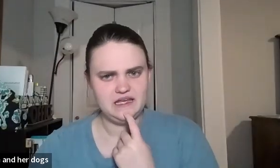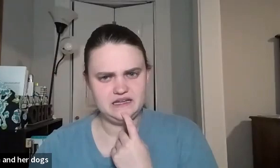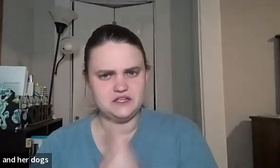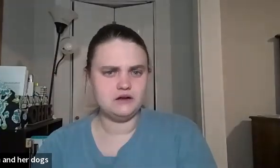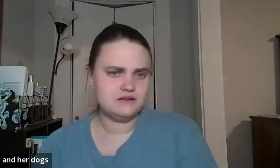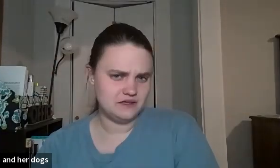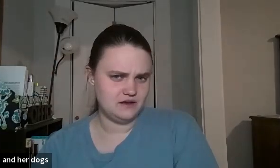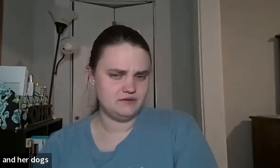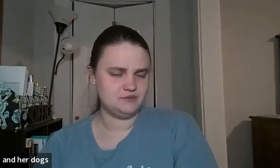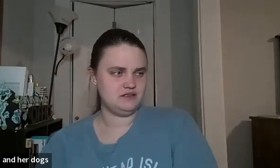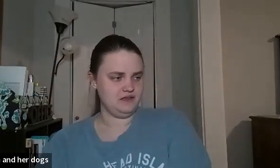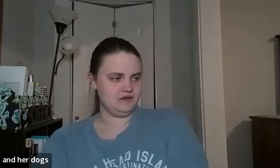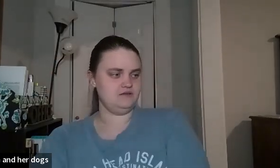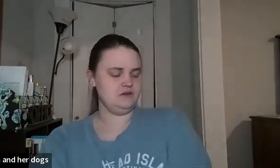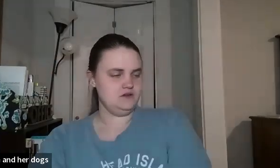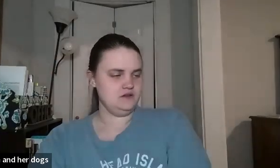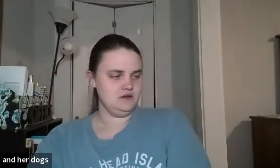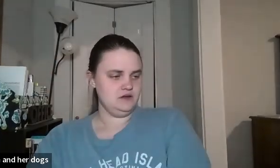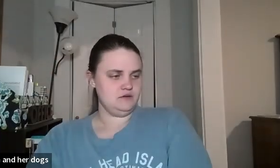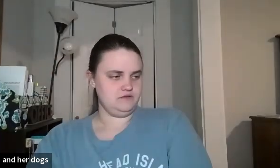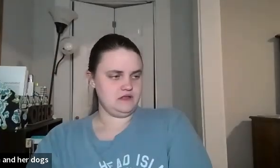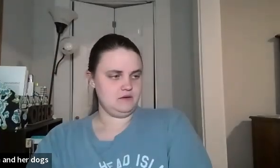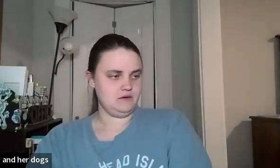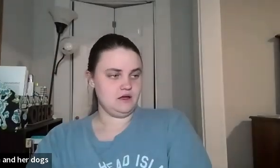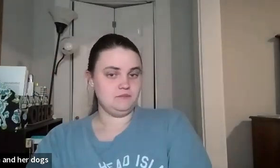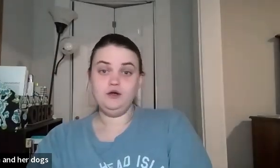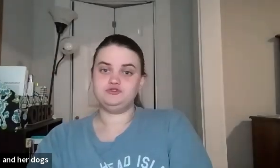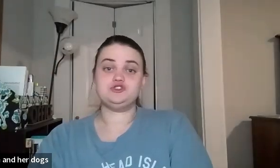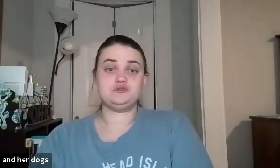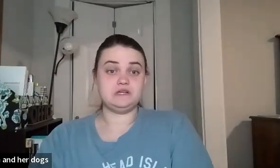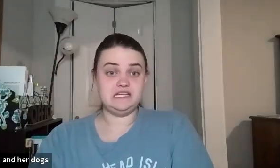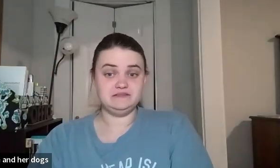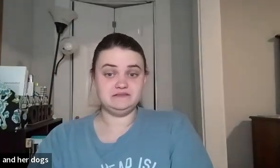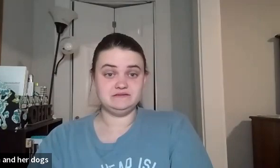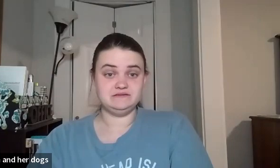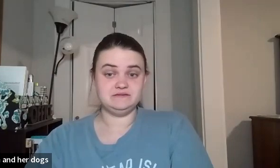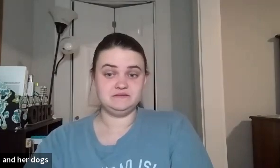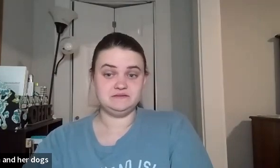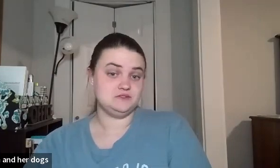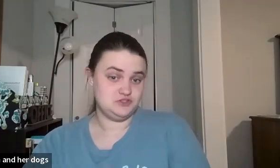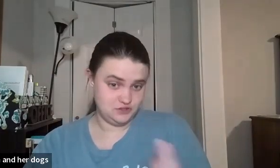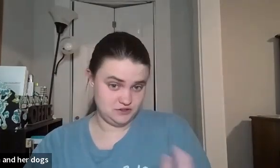Any that y'all can think of. I'm trying to think of the flower. Oh, tree.